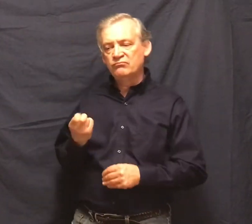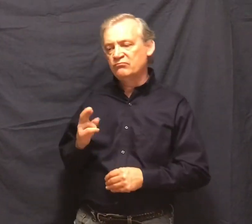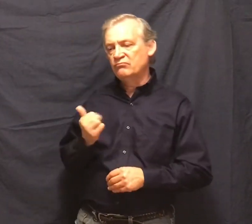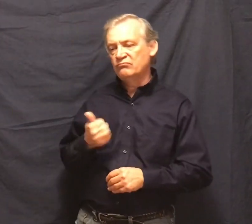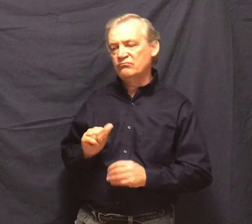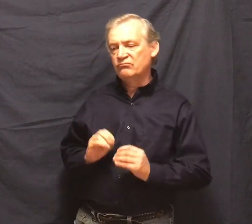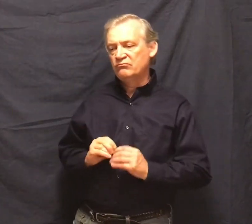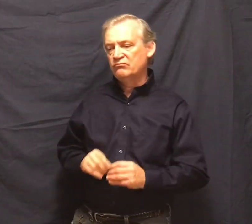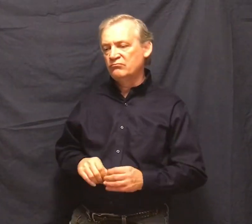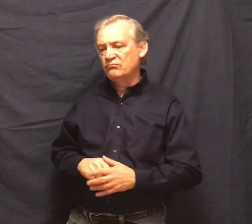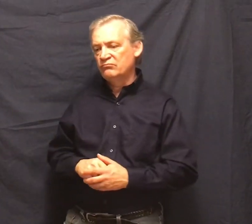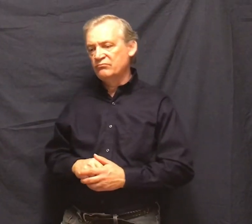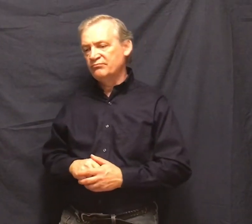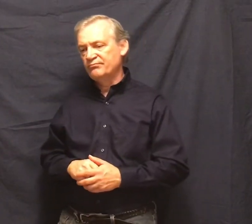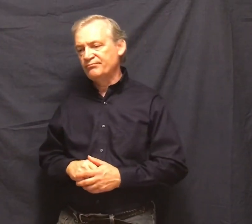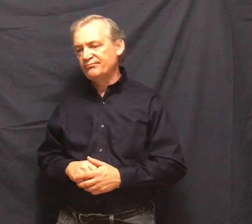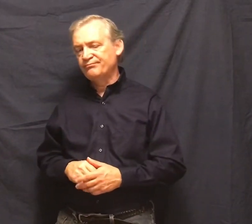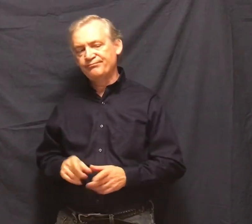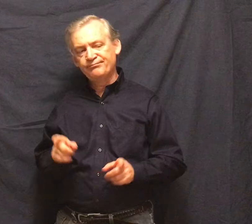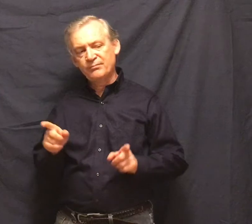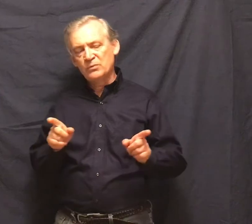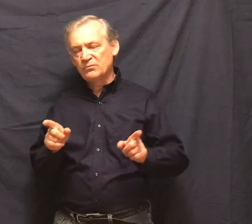Maybe you guys better go, he said.